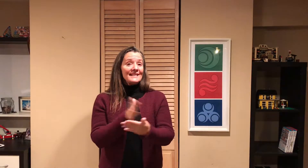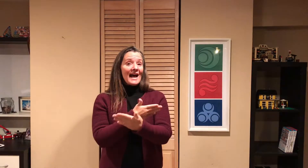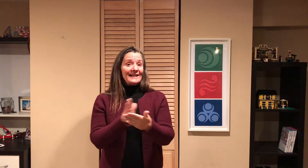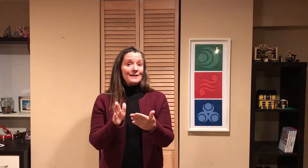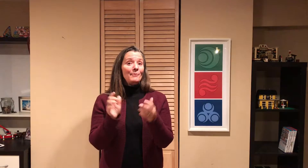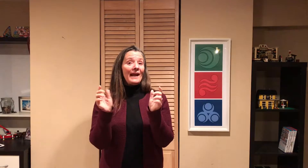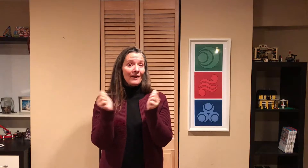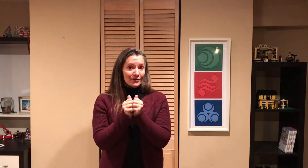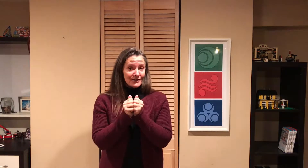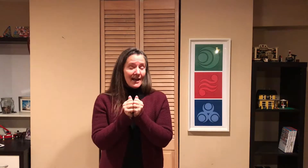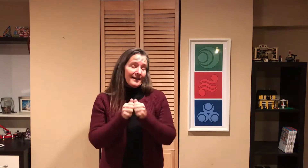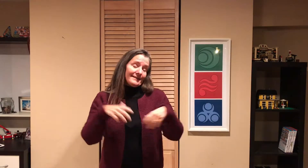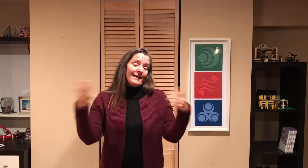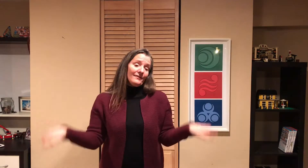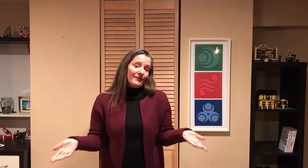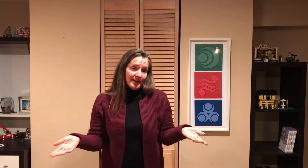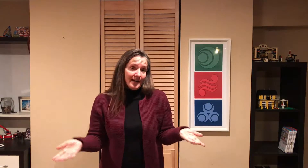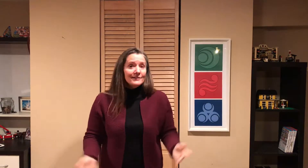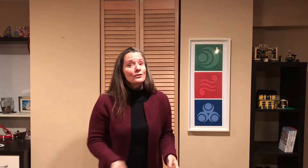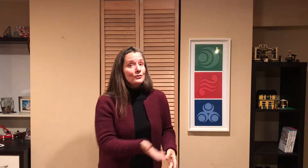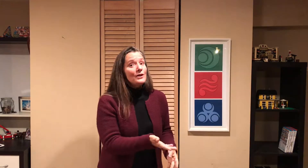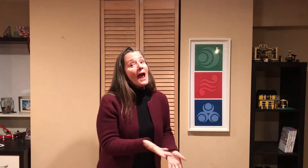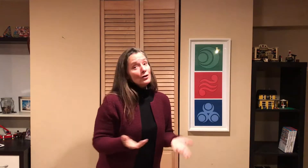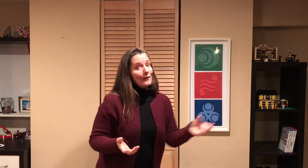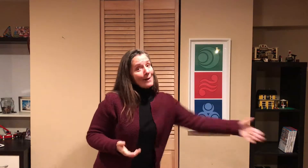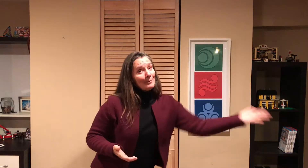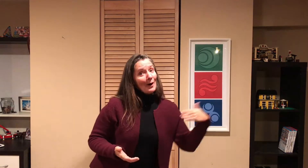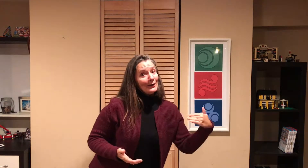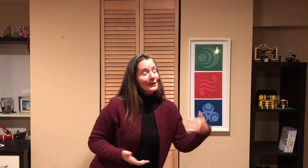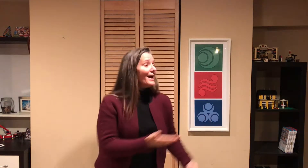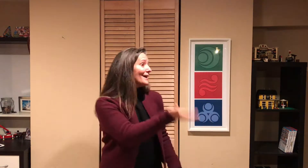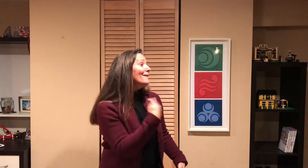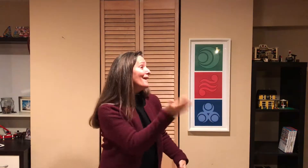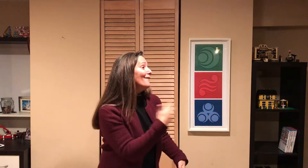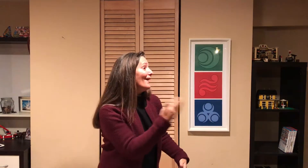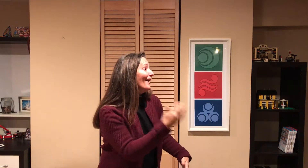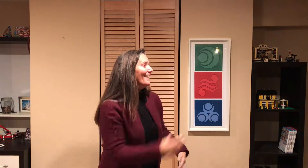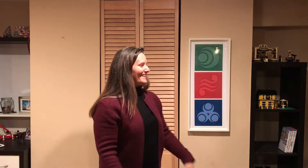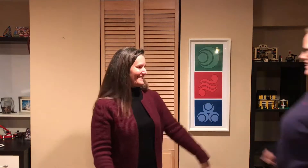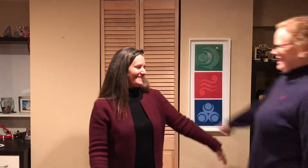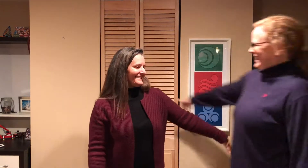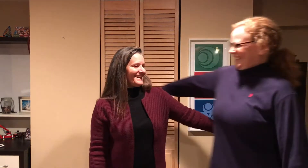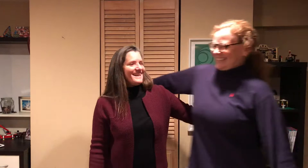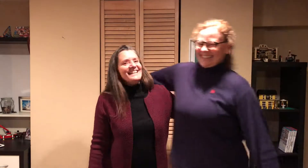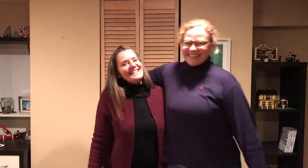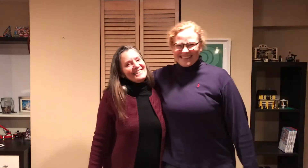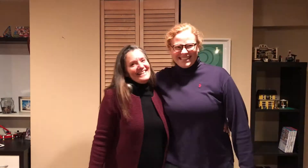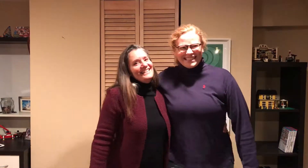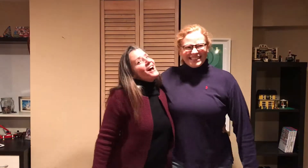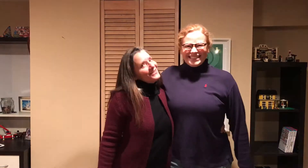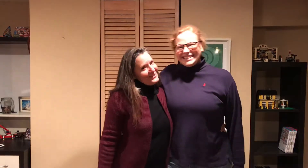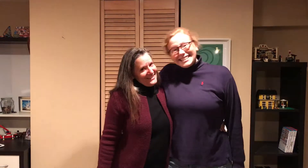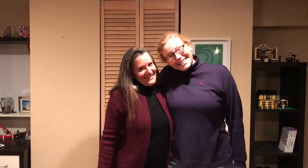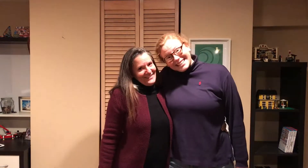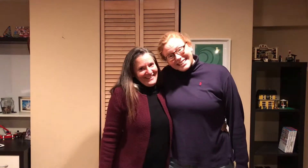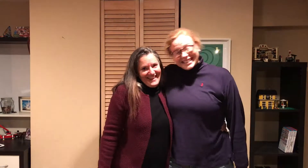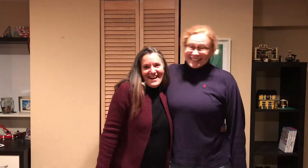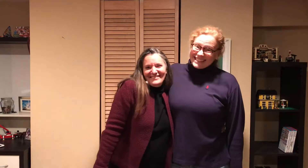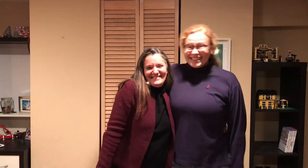sign in pairs, and it's a lot of fun. So grab a partner, come on over. This is Lynn's other sister-in-law.